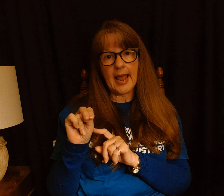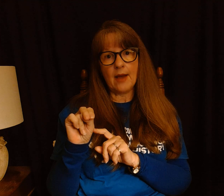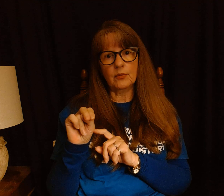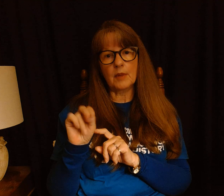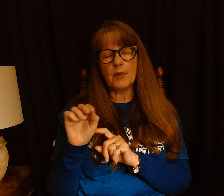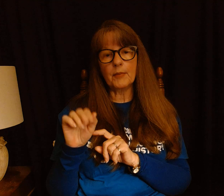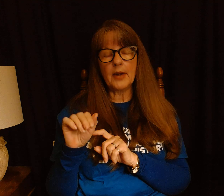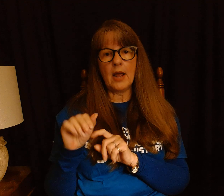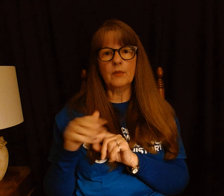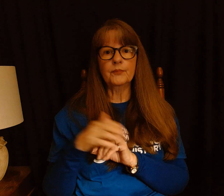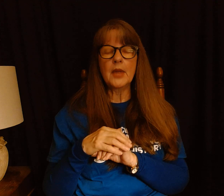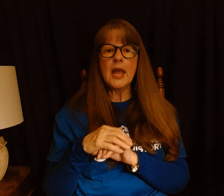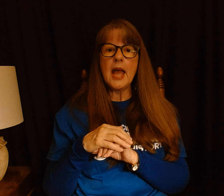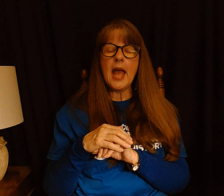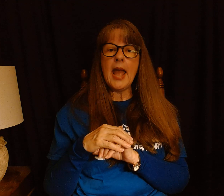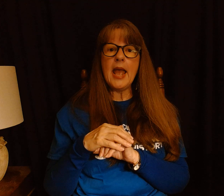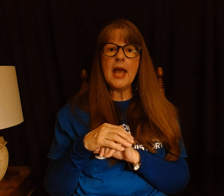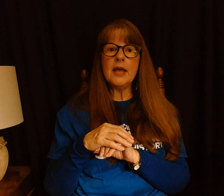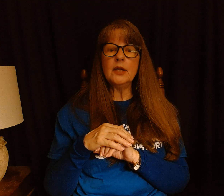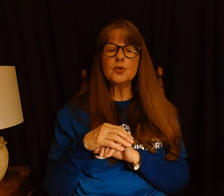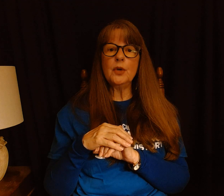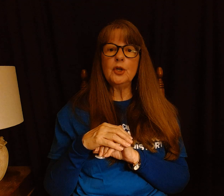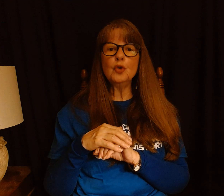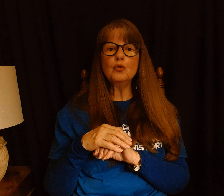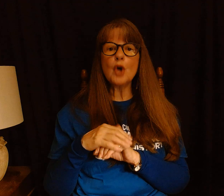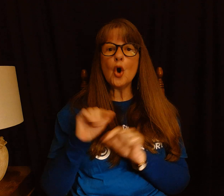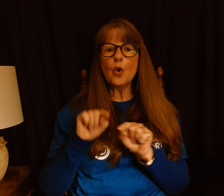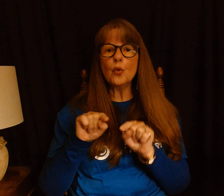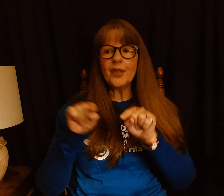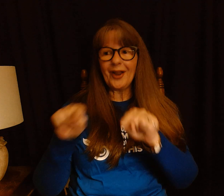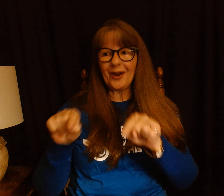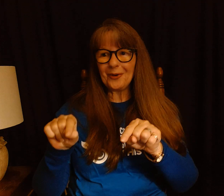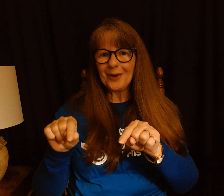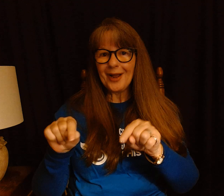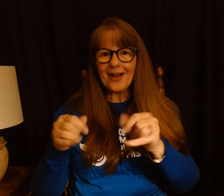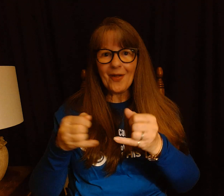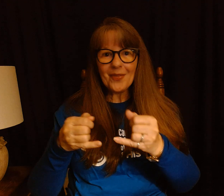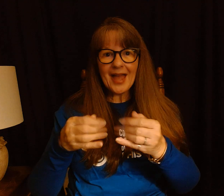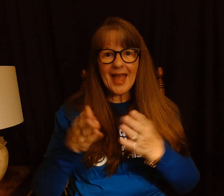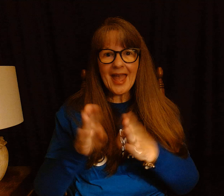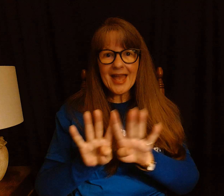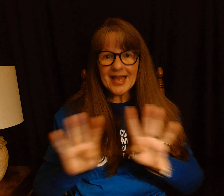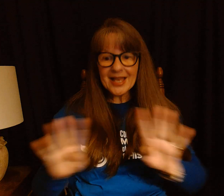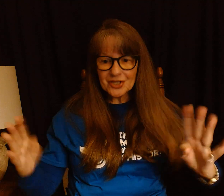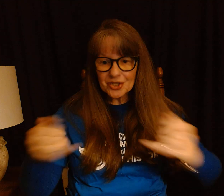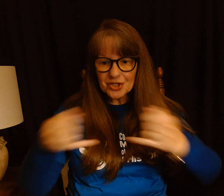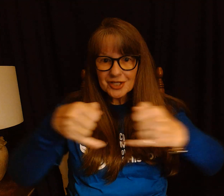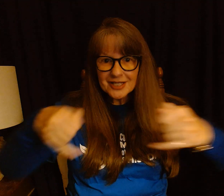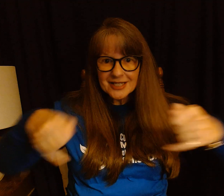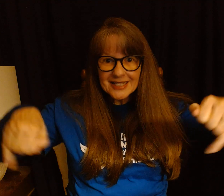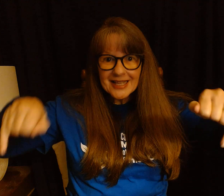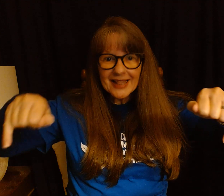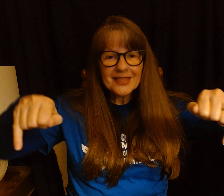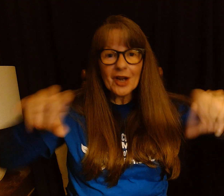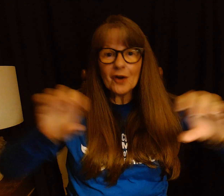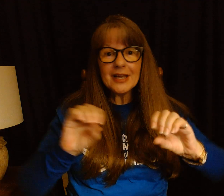noun, a proper noun. And when you go there, on the edge, there is